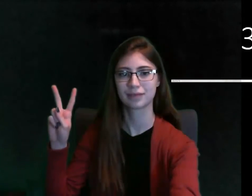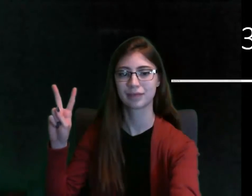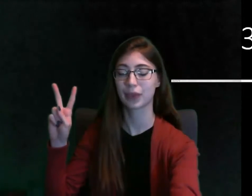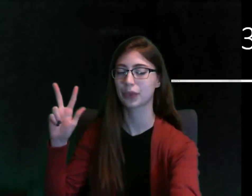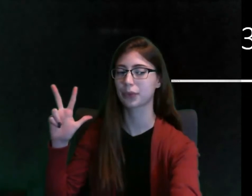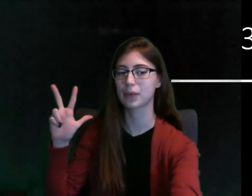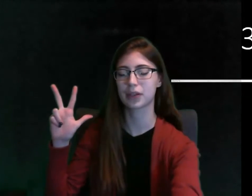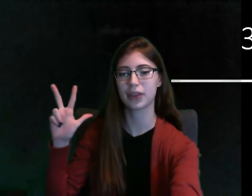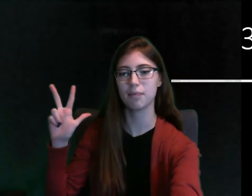3 with your thumb,